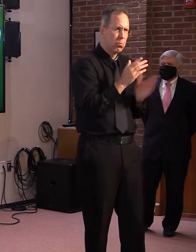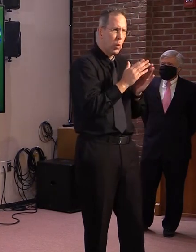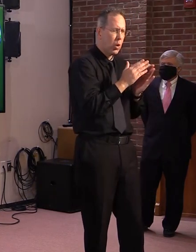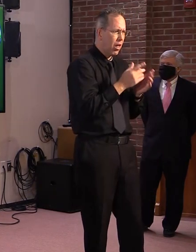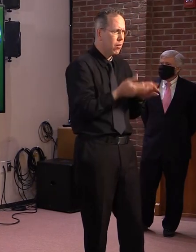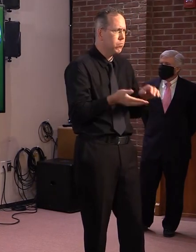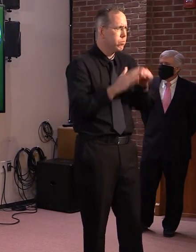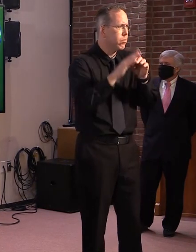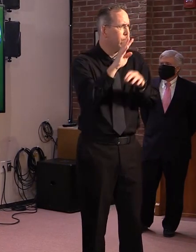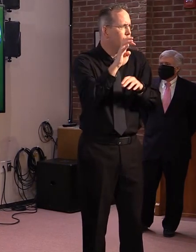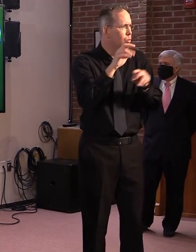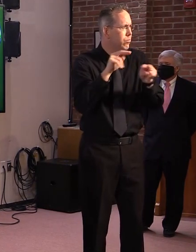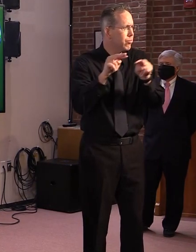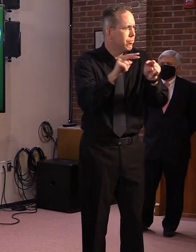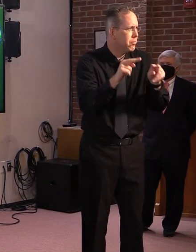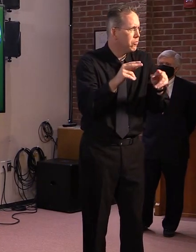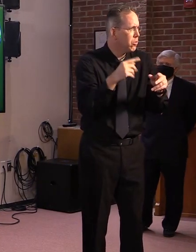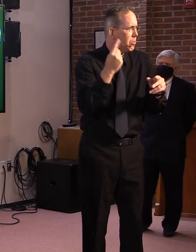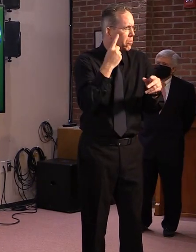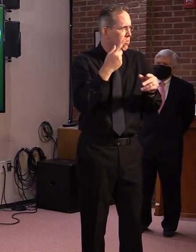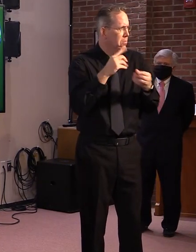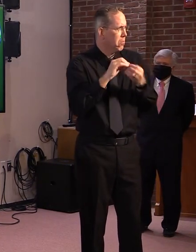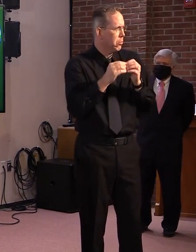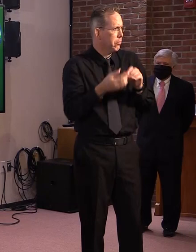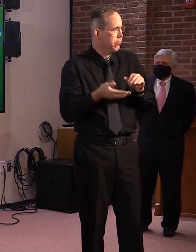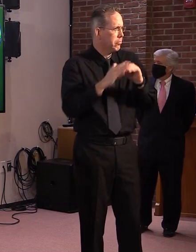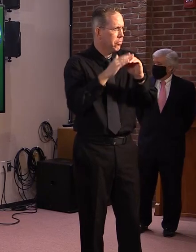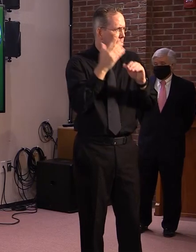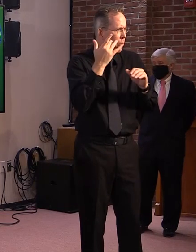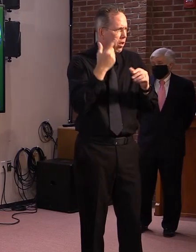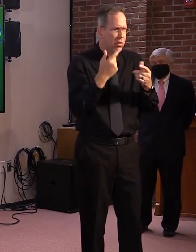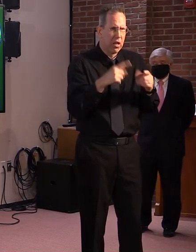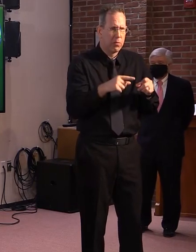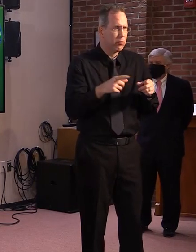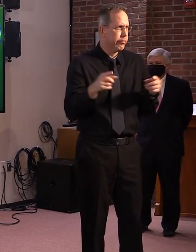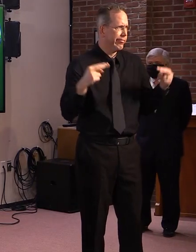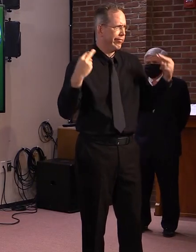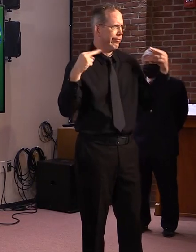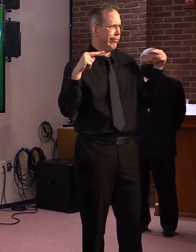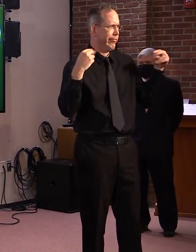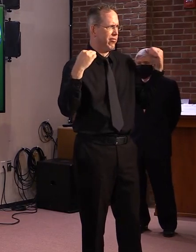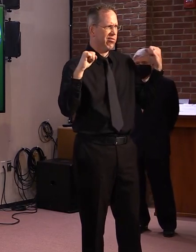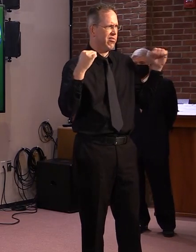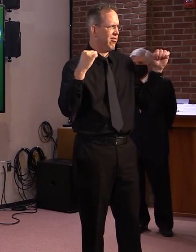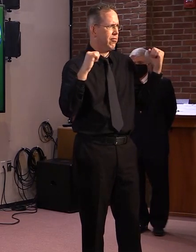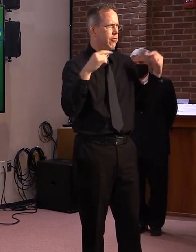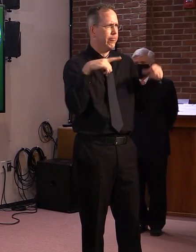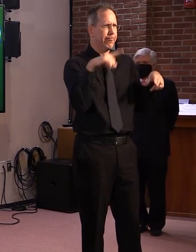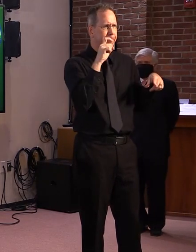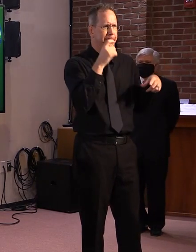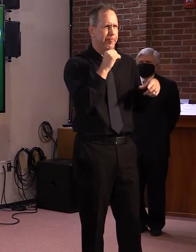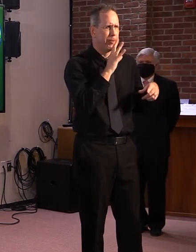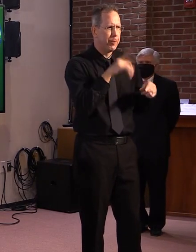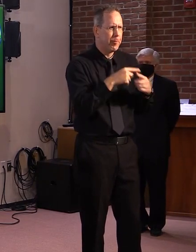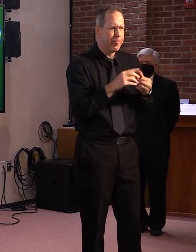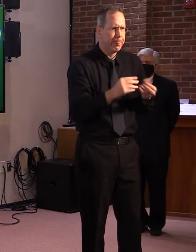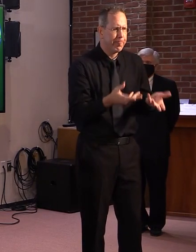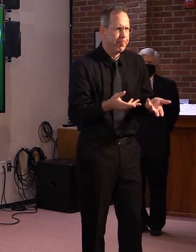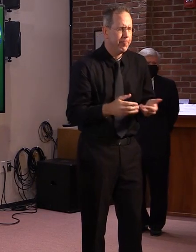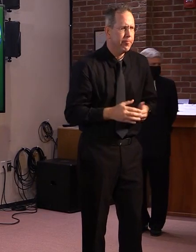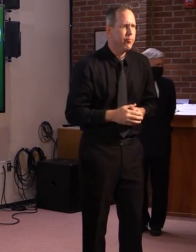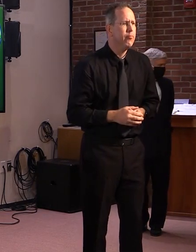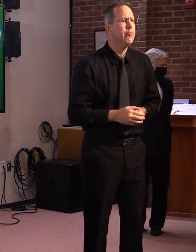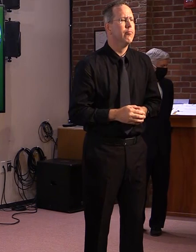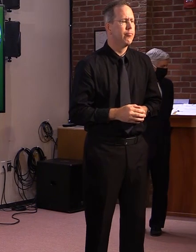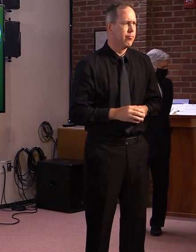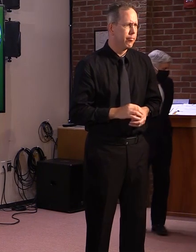I don't know if Dr. Levine or Commissioner Pichek or anybody else has seen that spike.